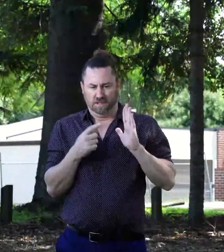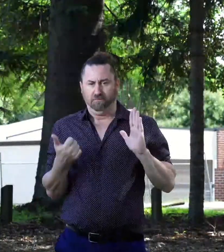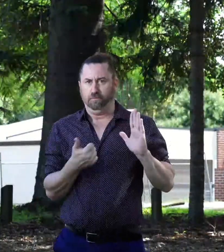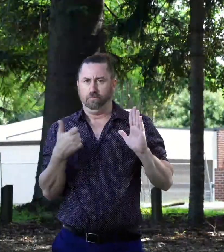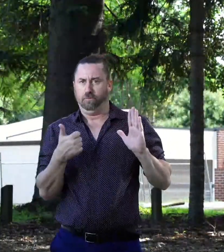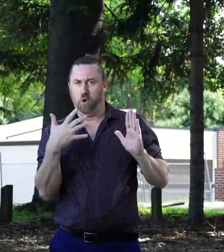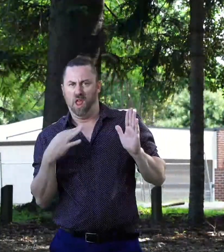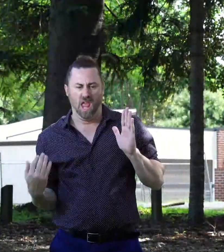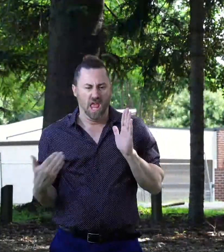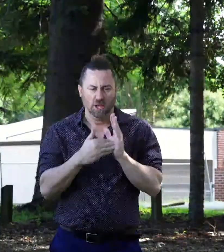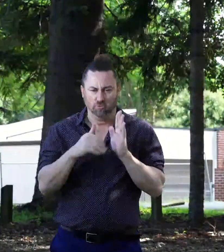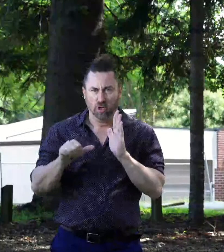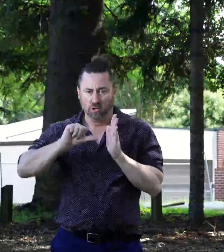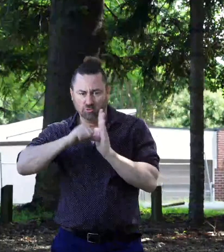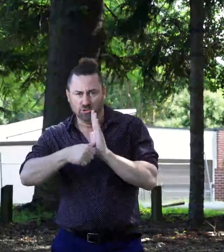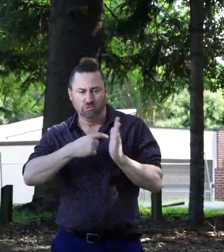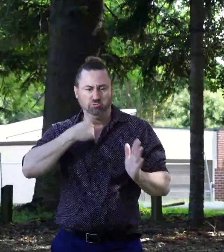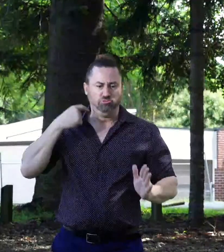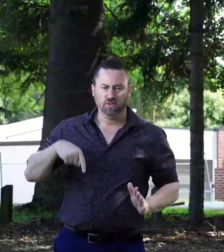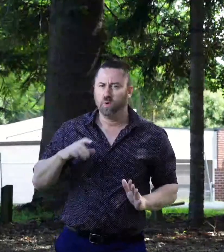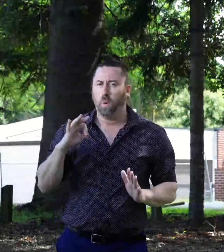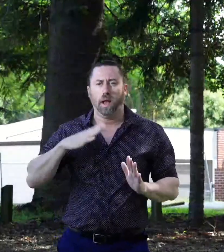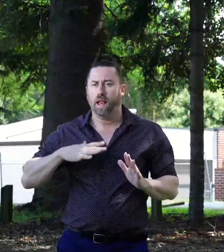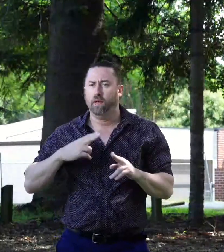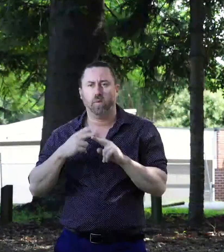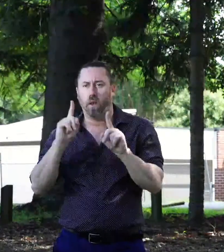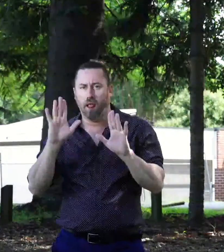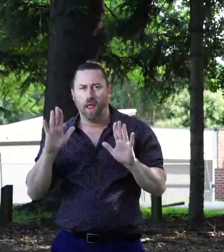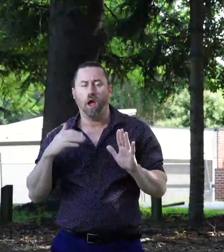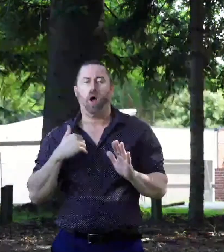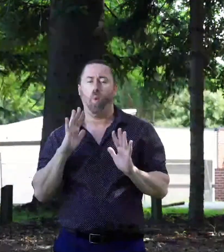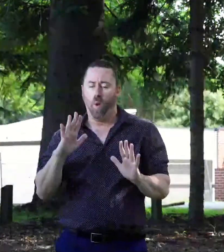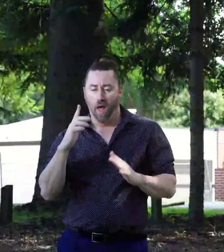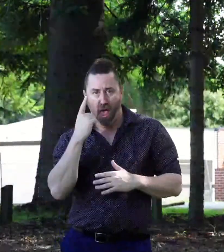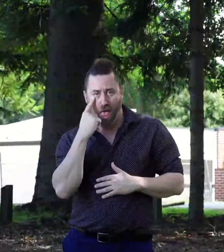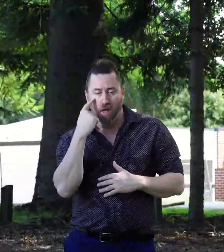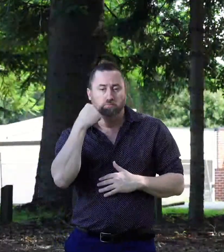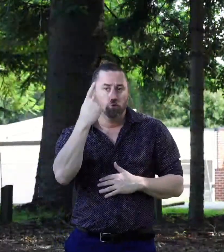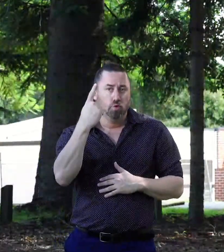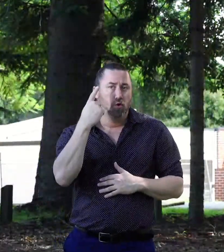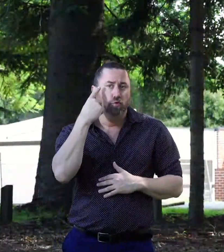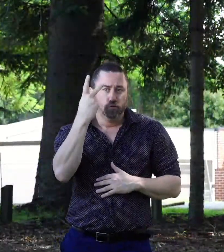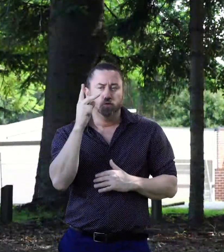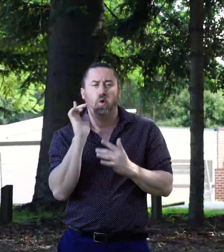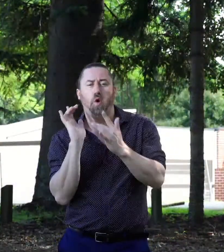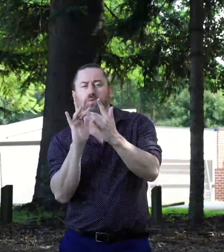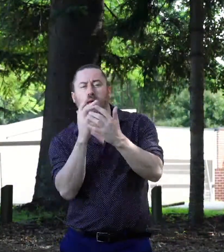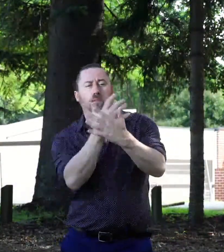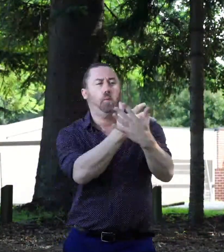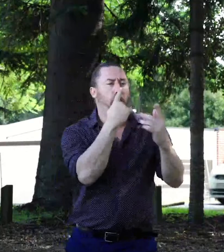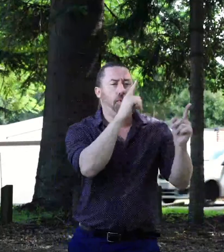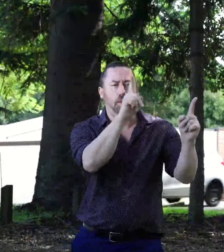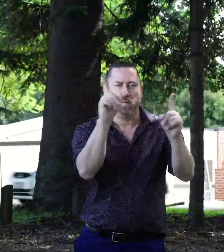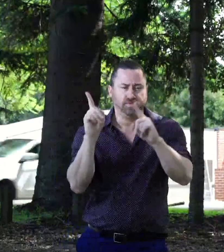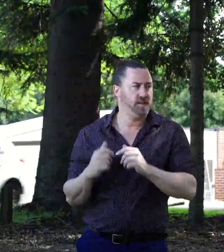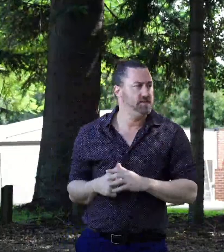adequate based on what we are seeing. And, of course, the next 24, 48 hours with the contact tracing will tell us more.